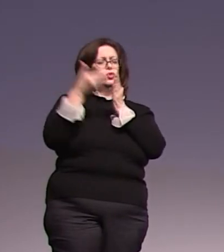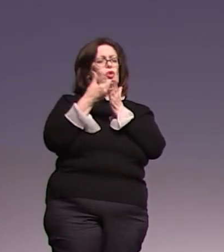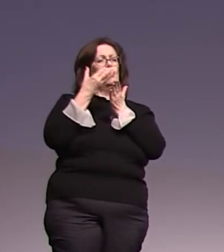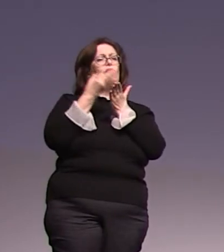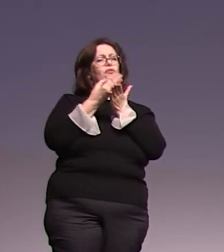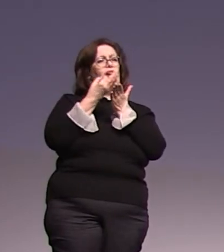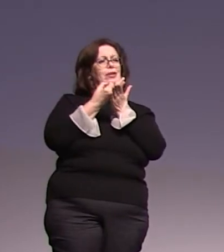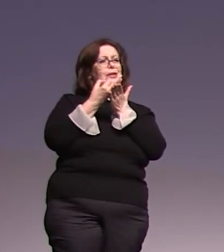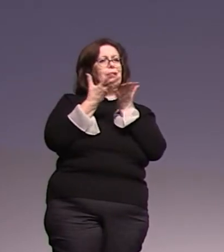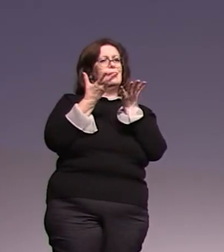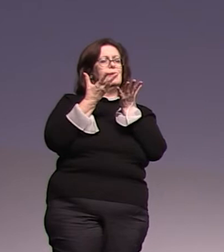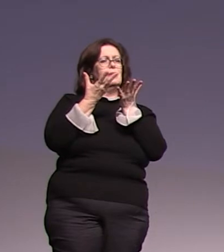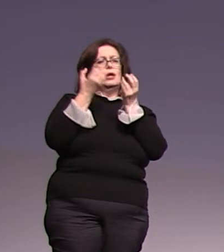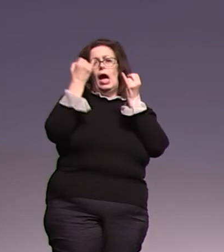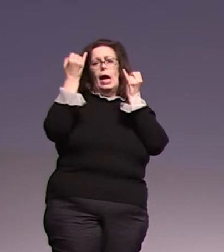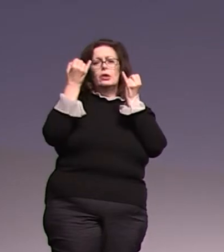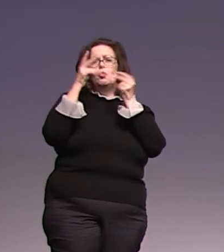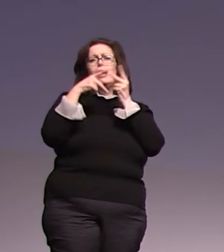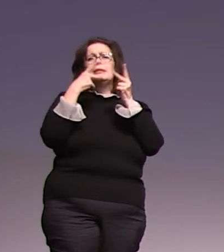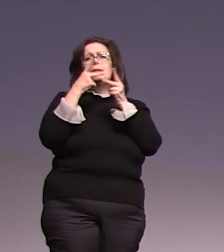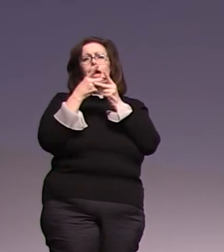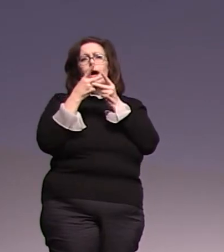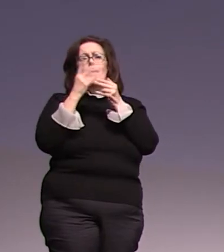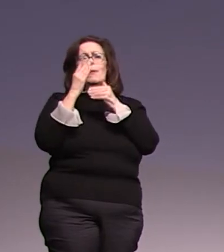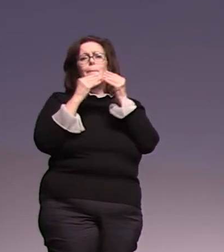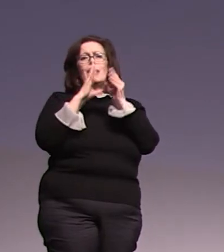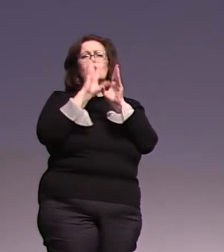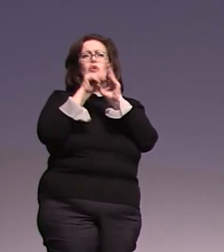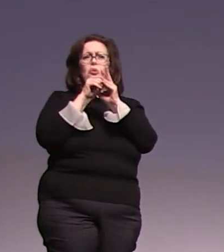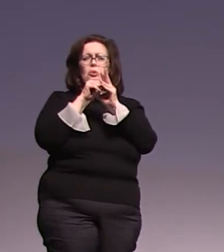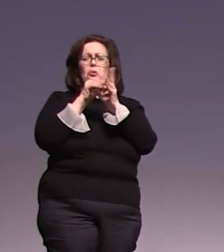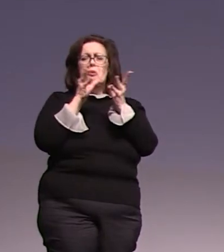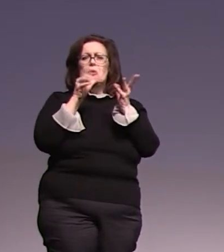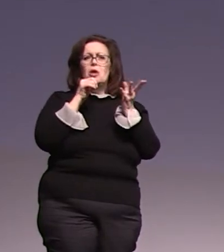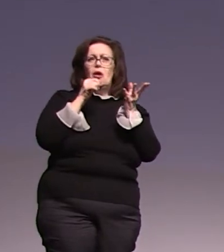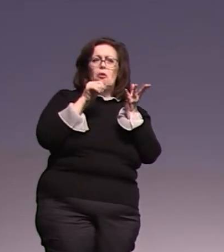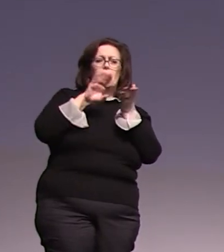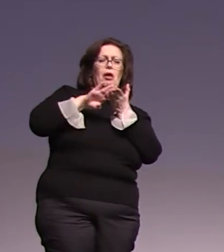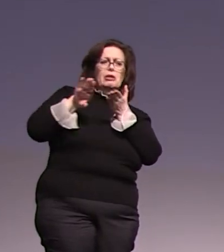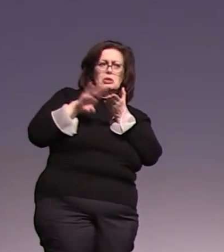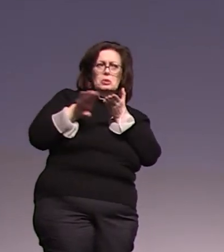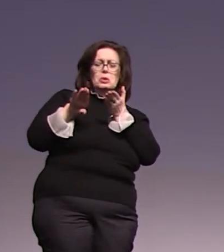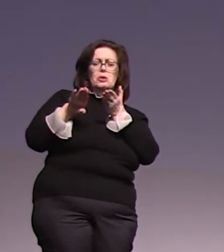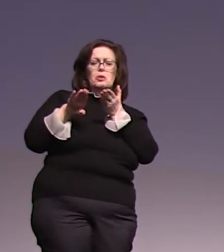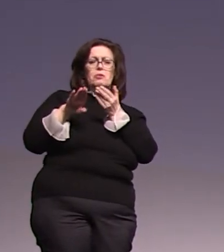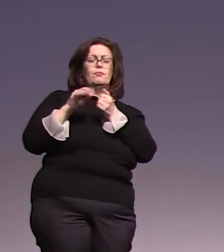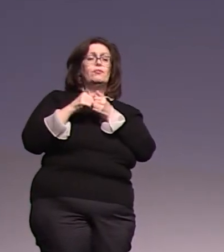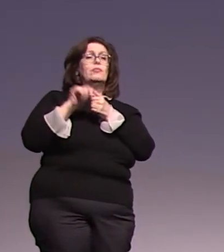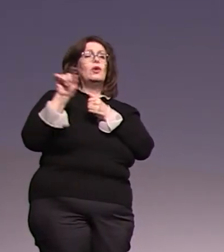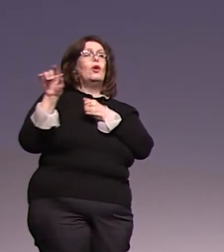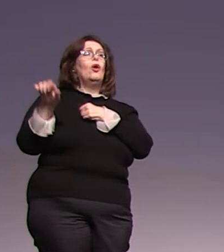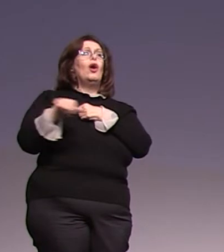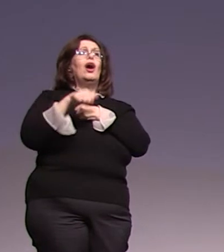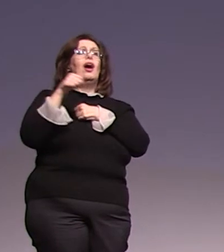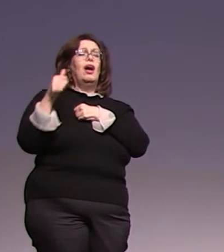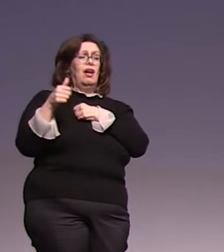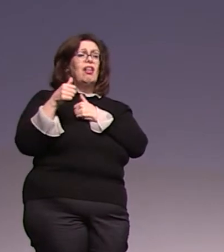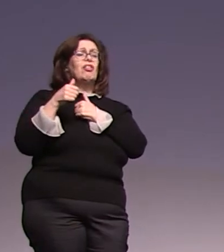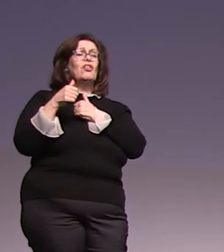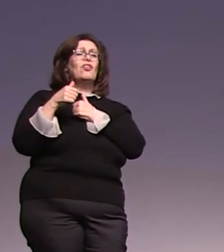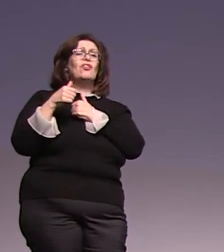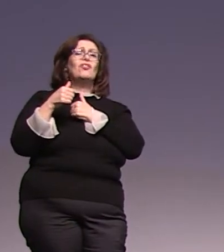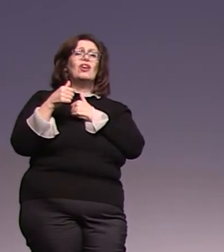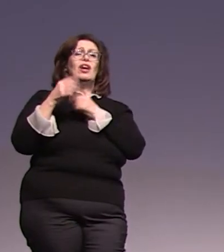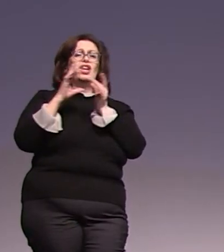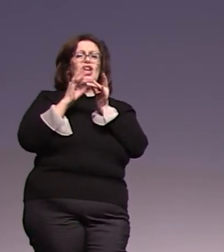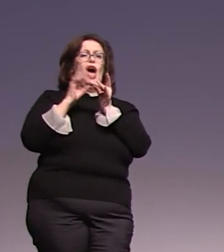formula. That might be something that we want to include as part of that conversation as the state of Tennessee. Separately, there are a lot of comments that are coming in about